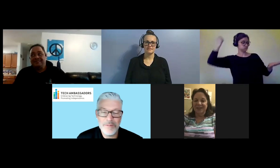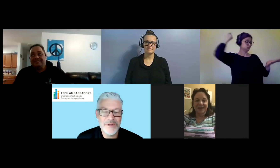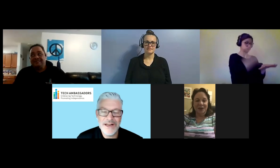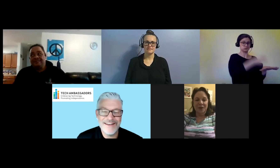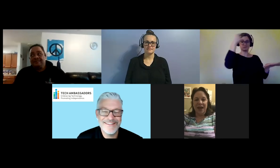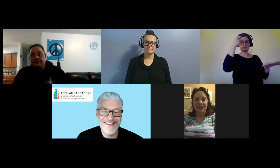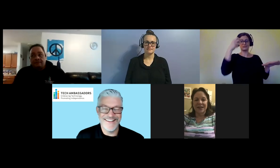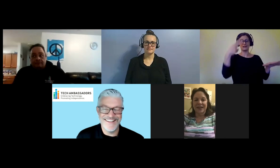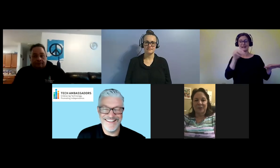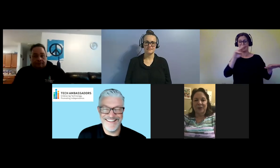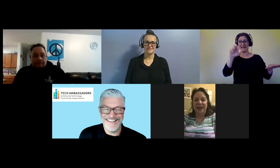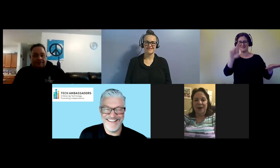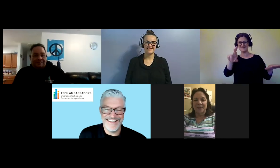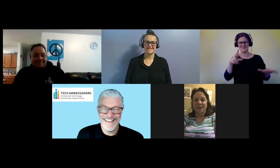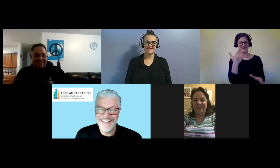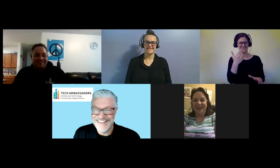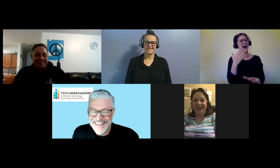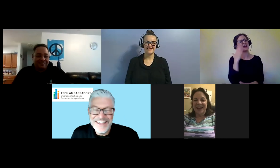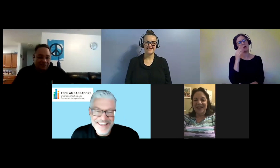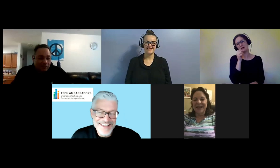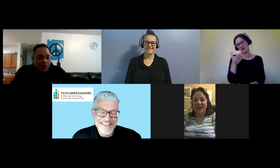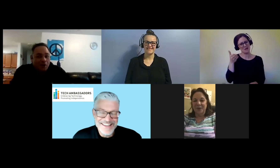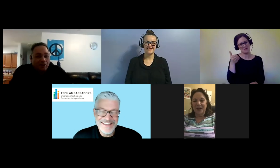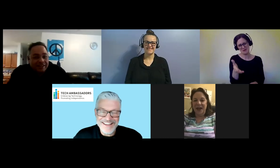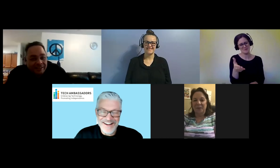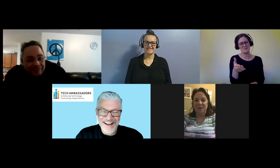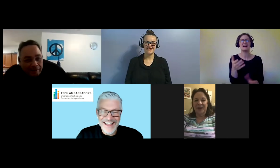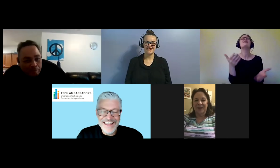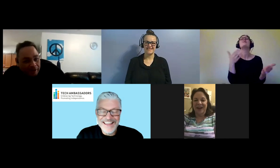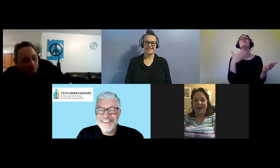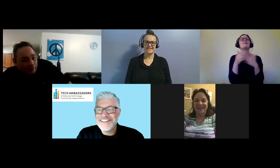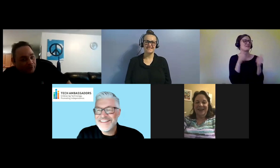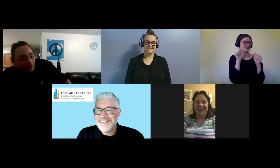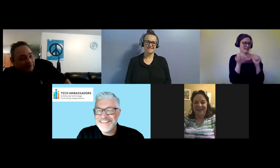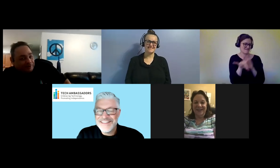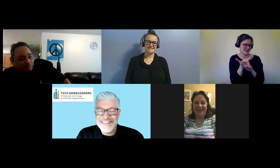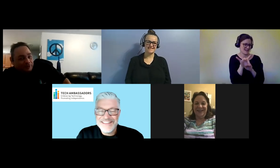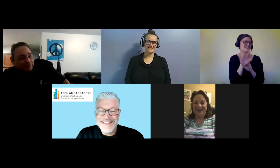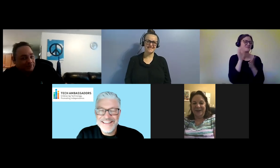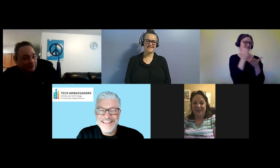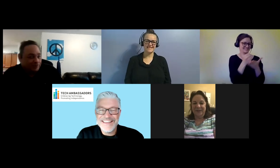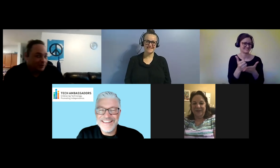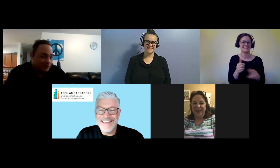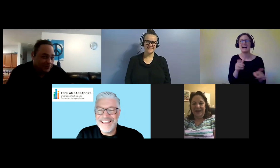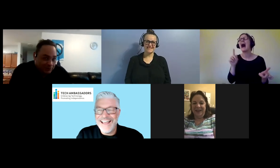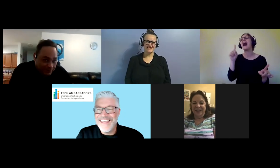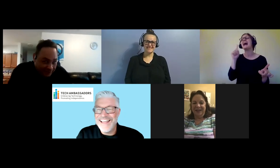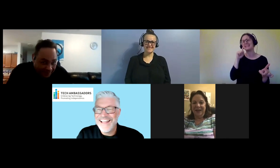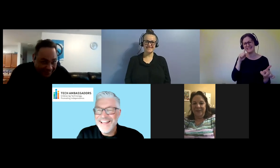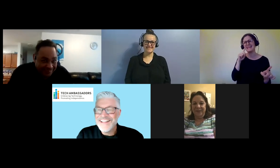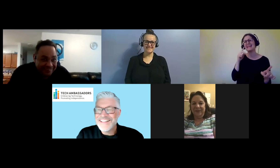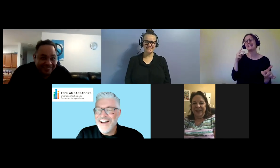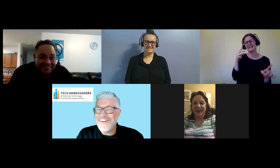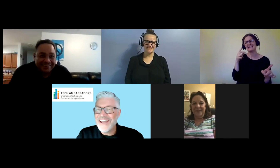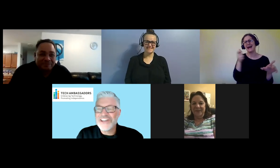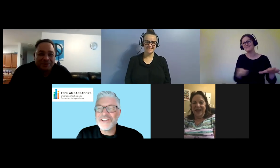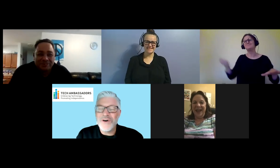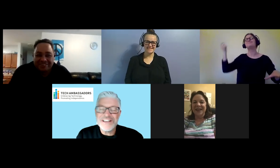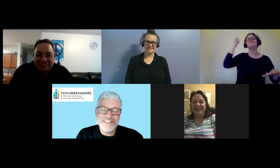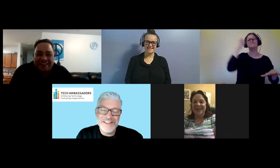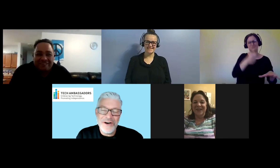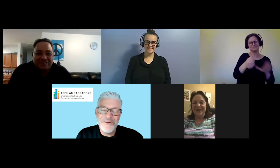but probably not. Anything that will help. Anything that would help would be that great. That might border on abuse as well. Yeah. Yep. All